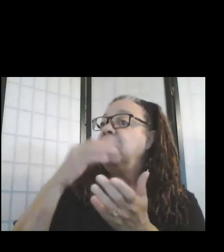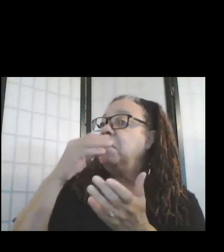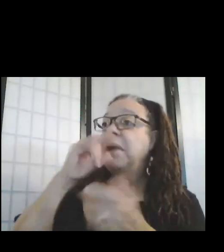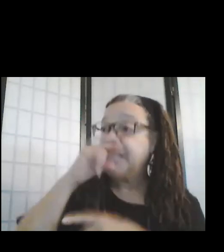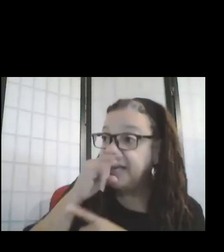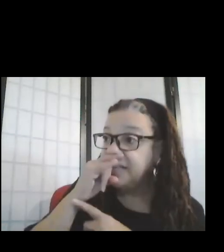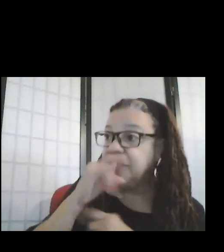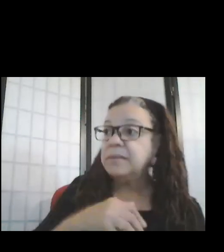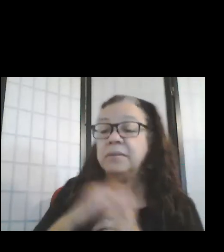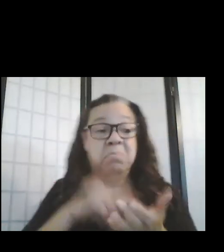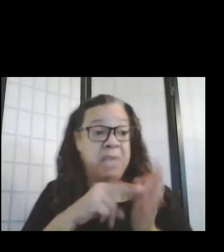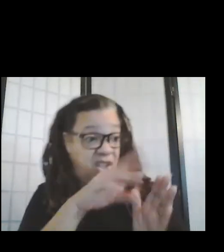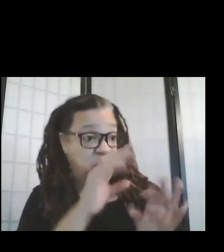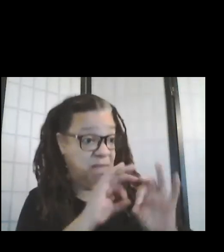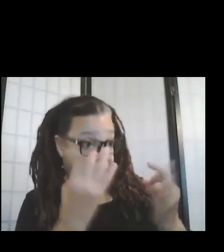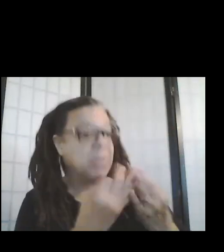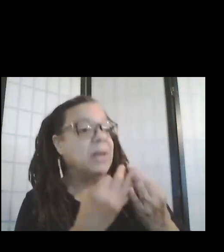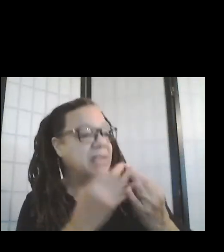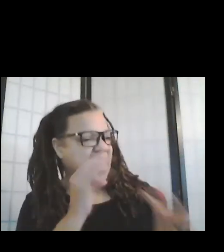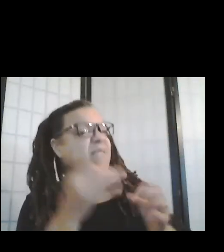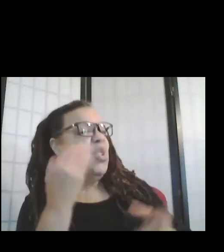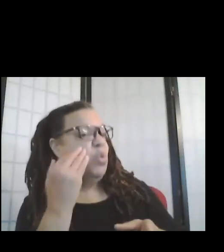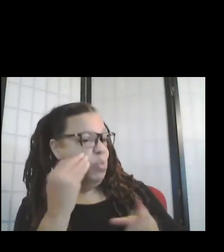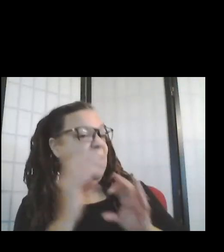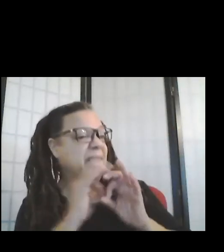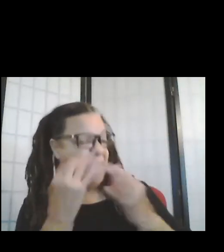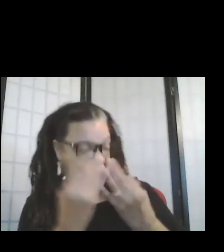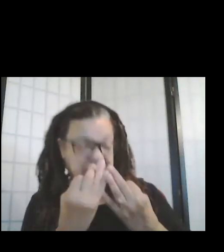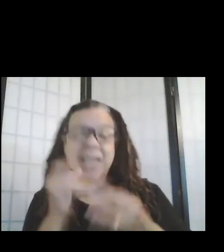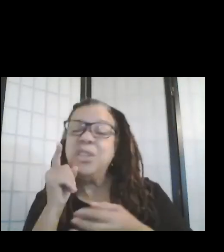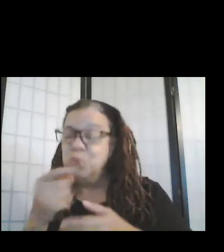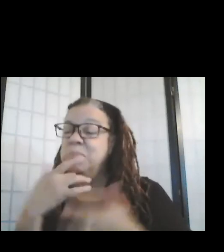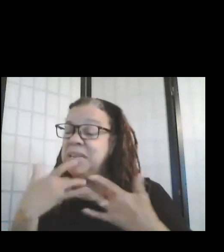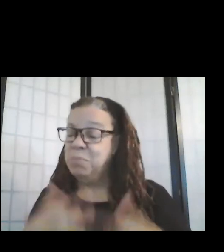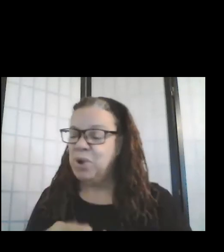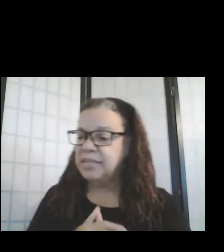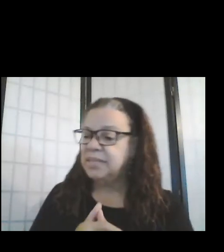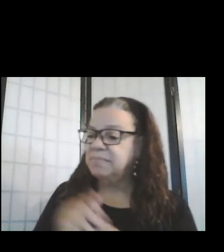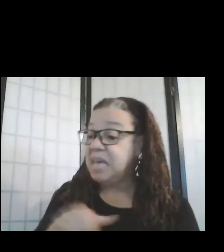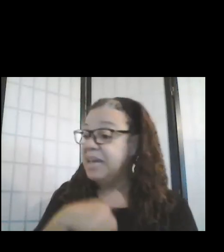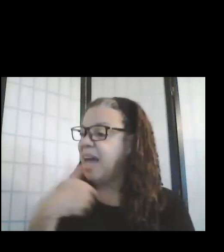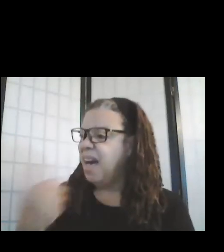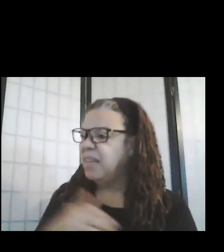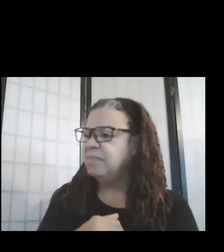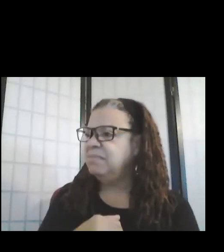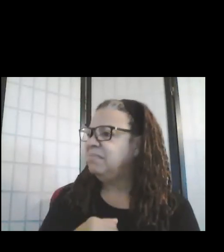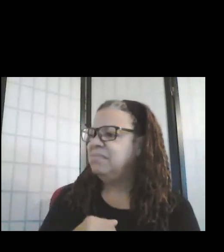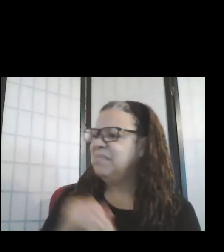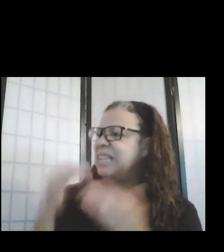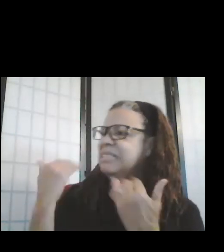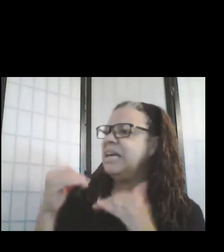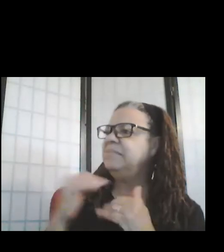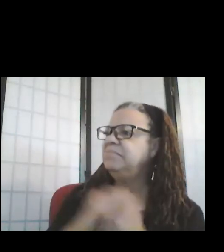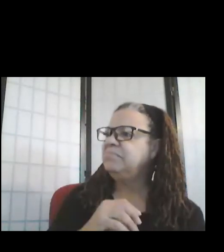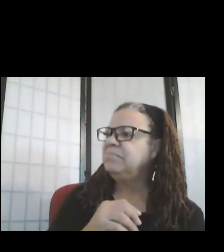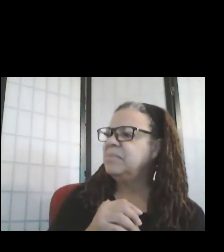words. If you knew them, you'd be depressed too." "Anything else?" "That's mostly it." "What about